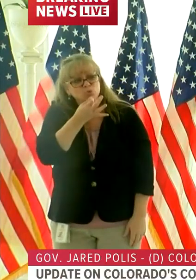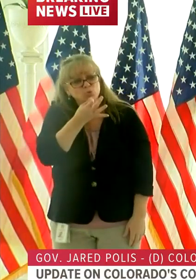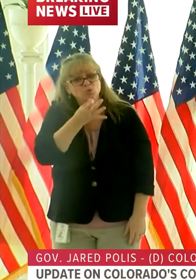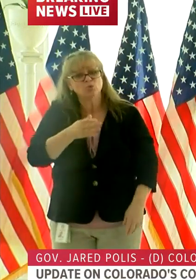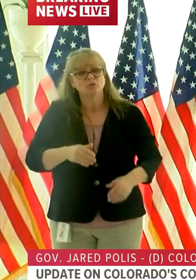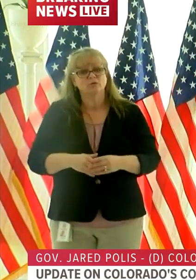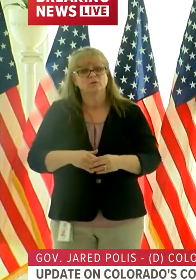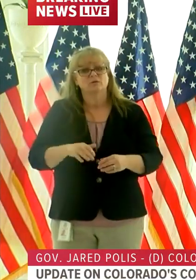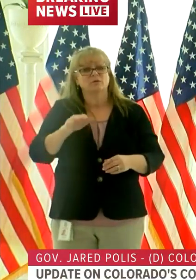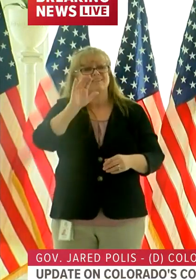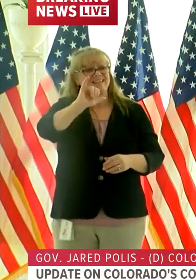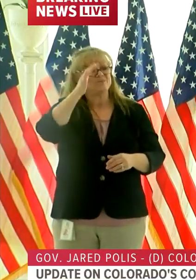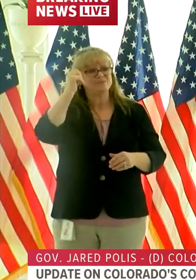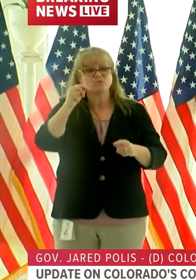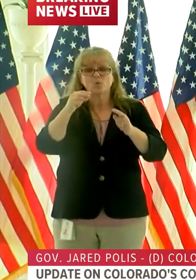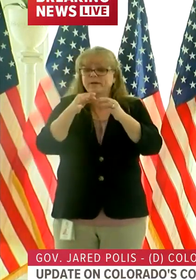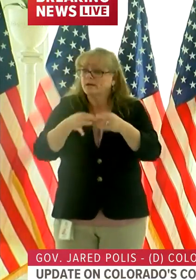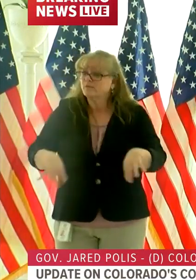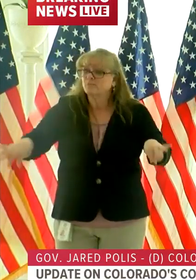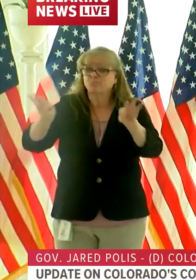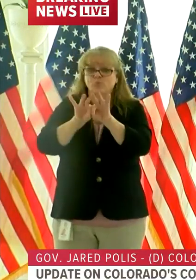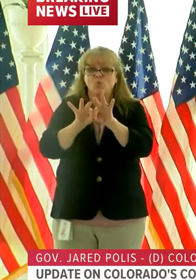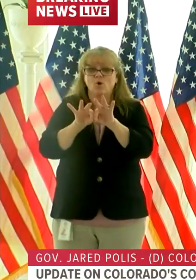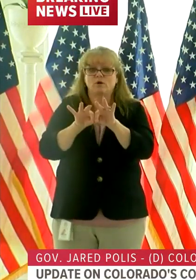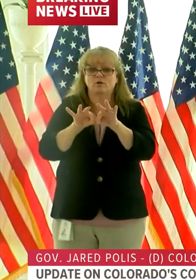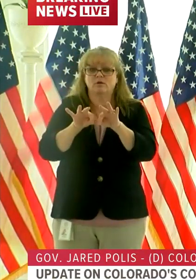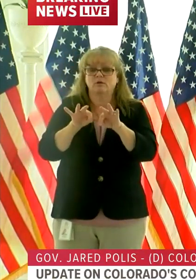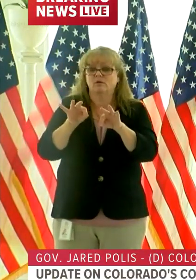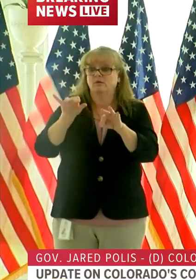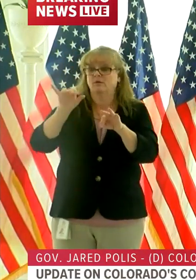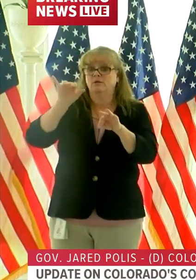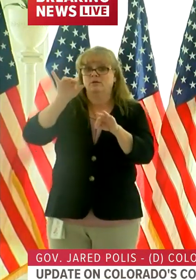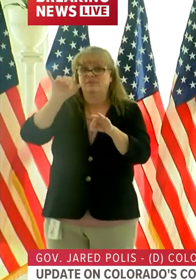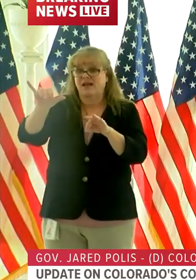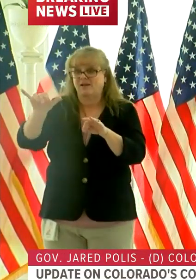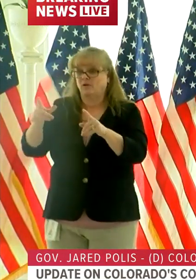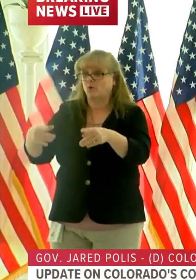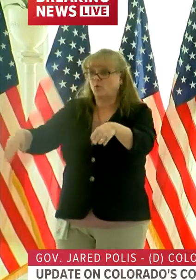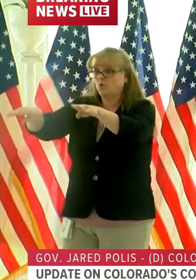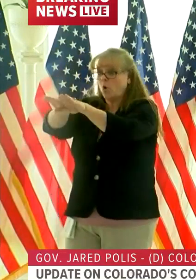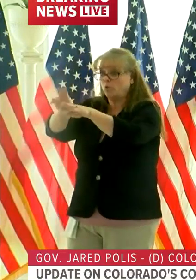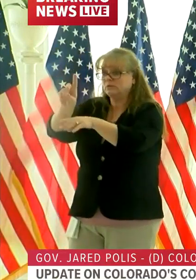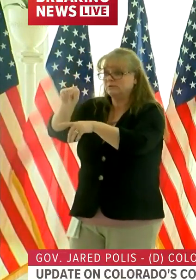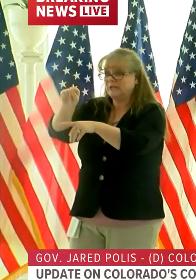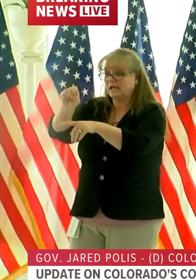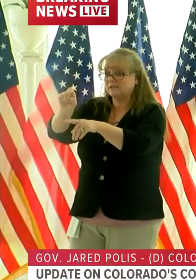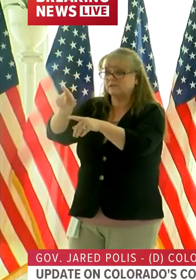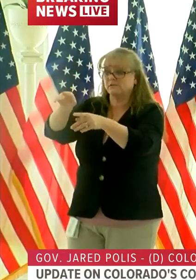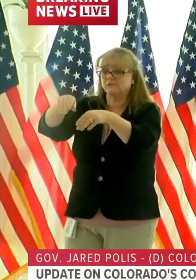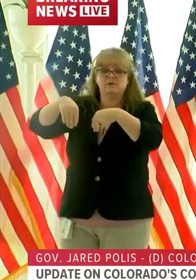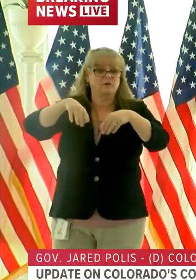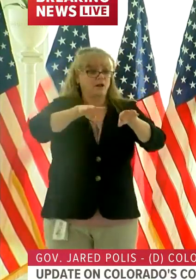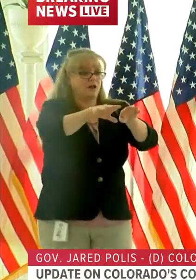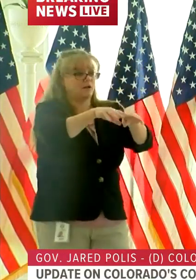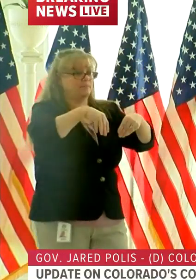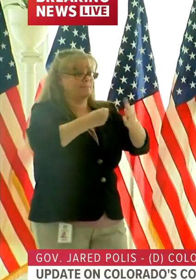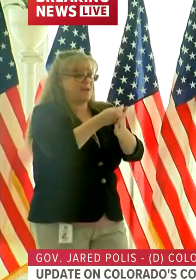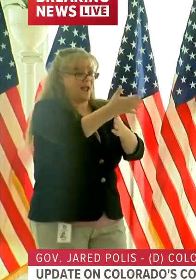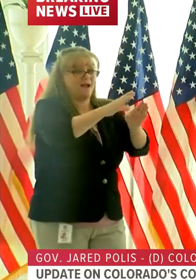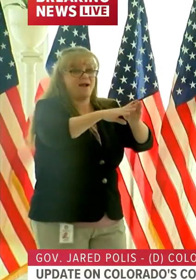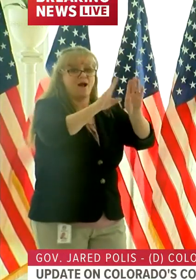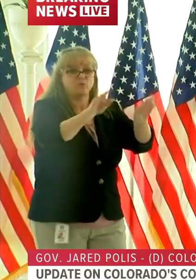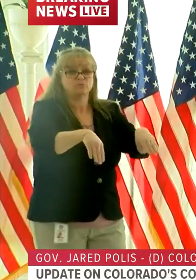this store and that store and this kind of office and this kind, and every one of those are all essential parts of our